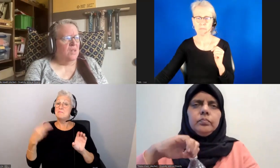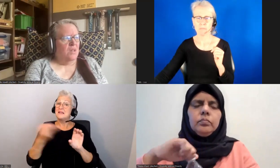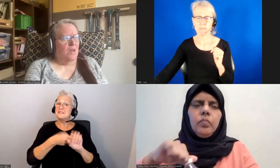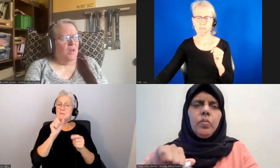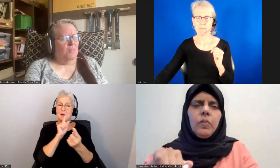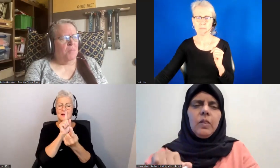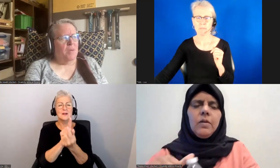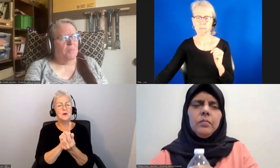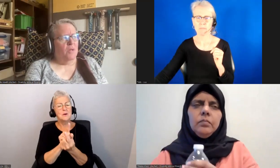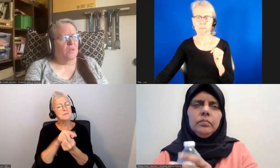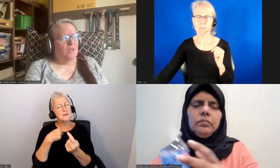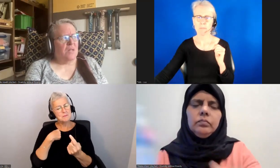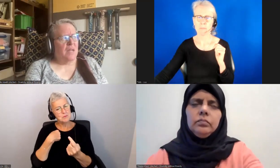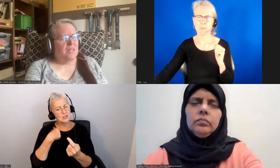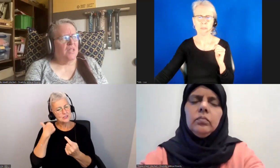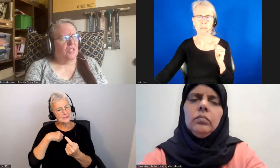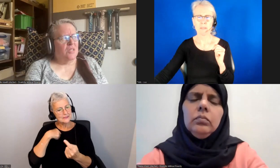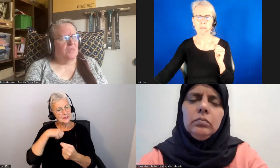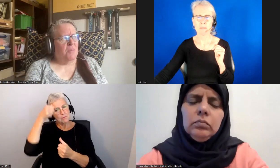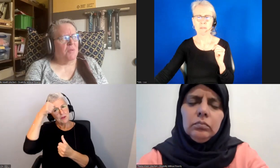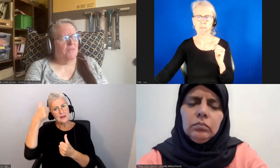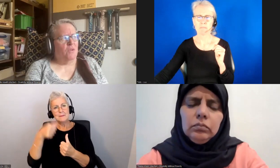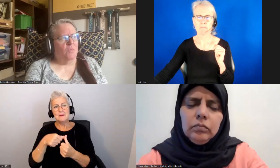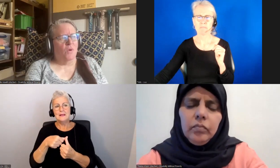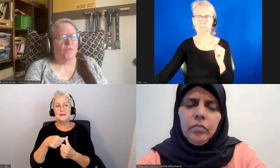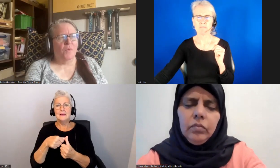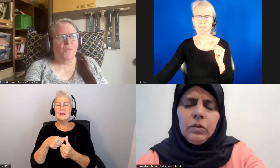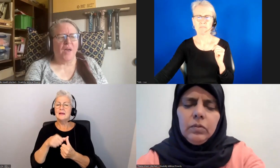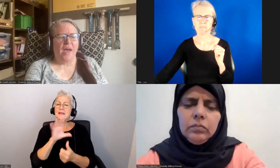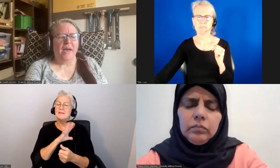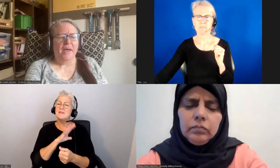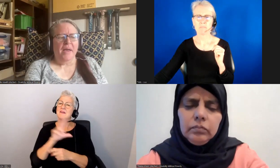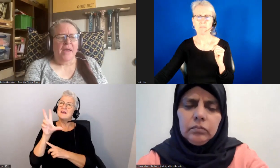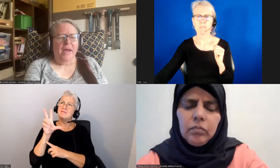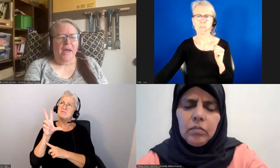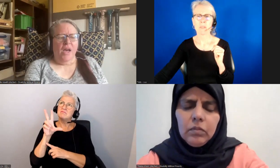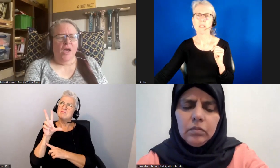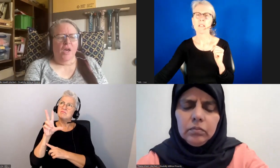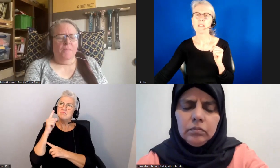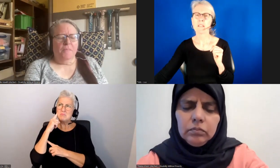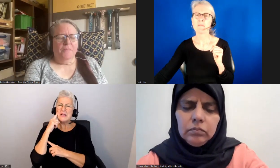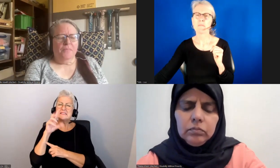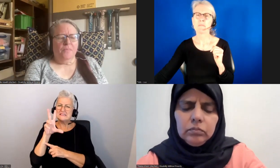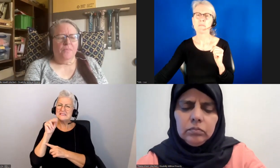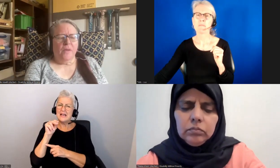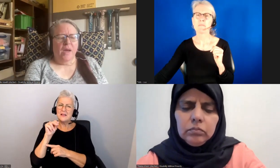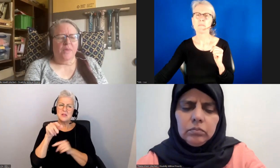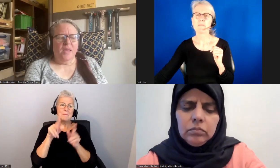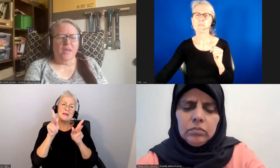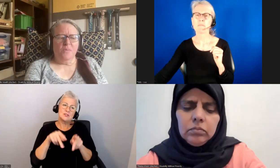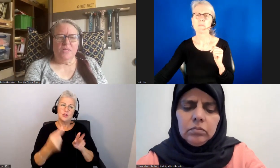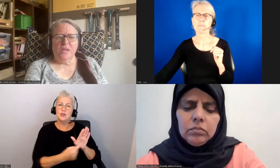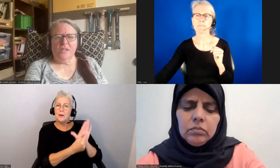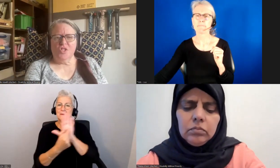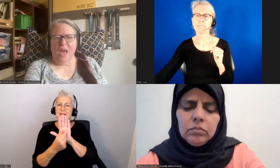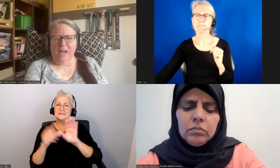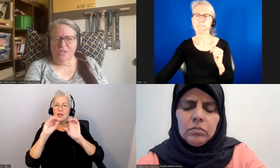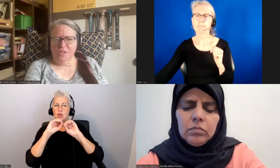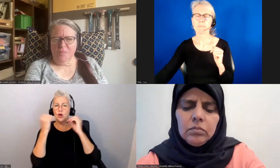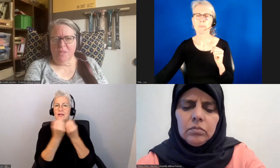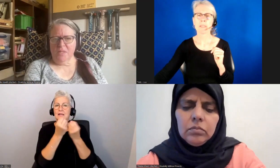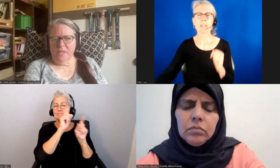other people, organizations, maybe a few more that were there. Um, I think it was